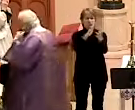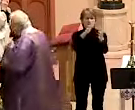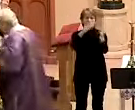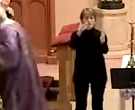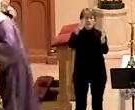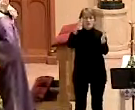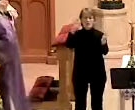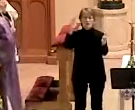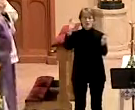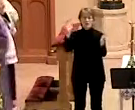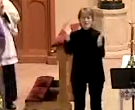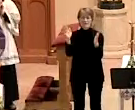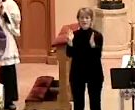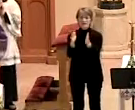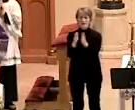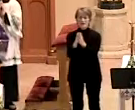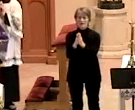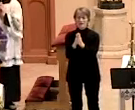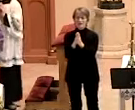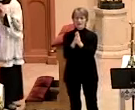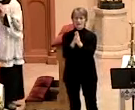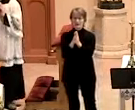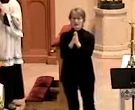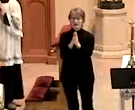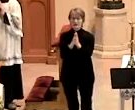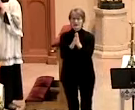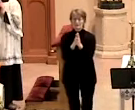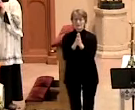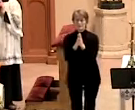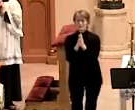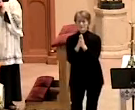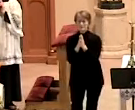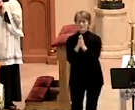endless glory.